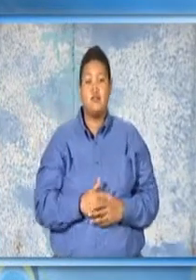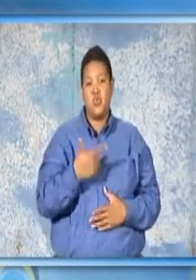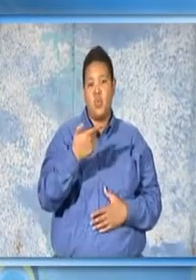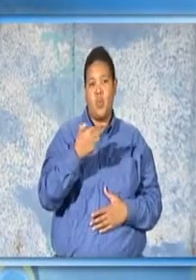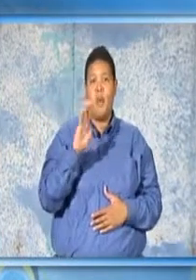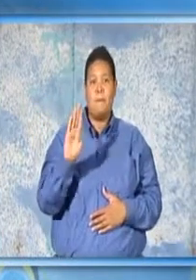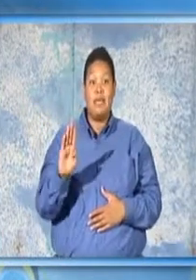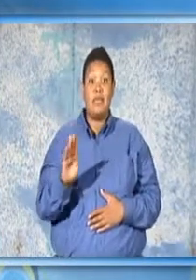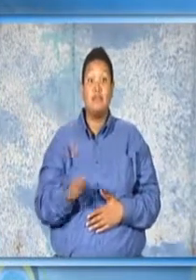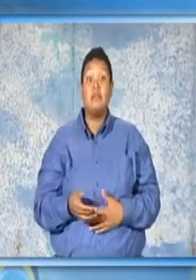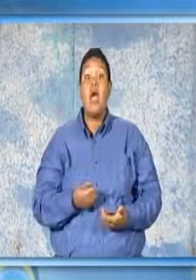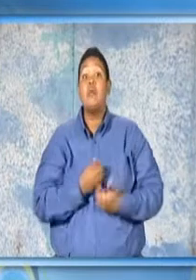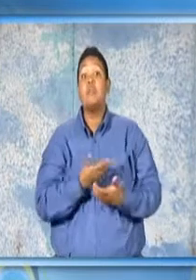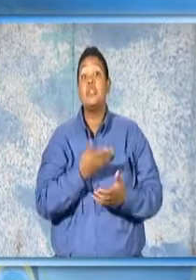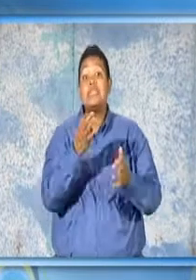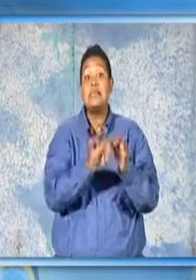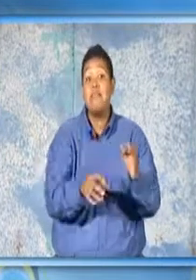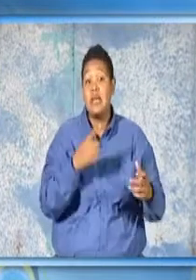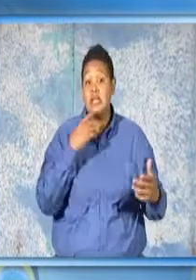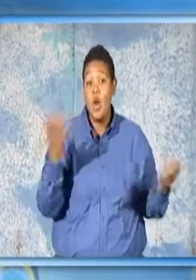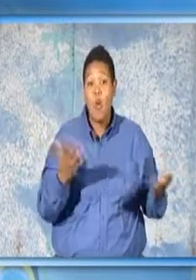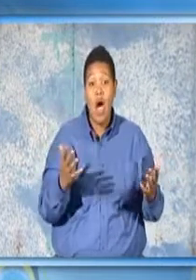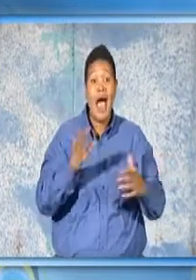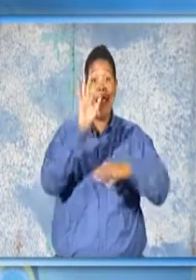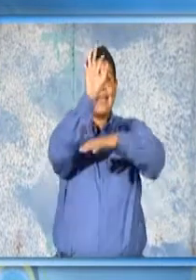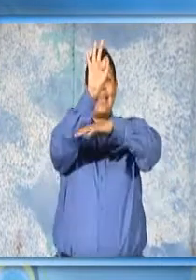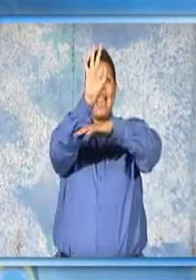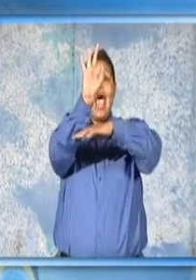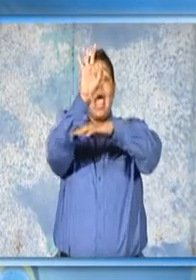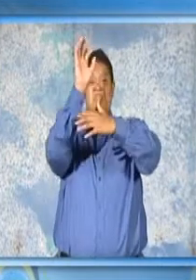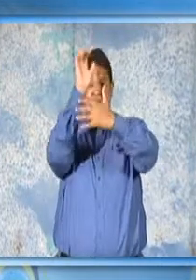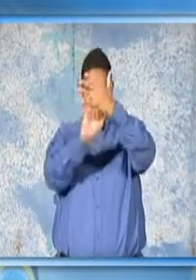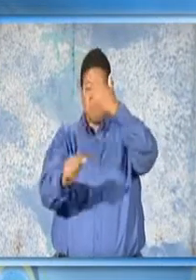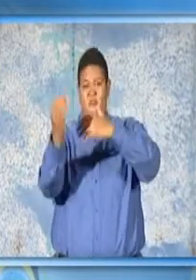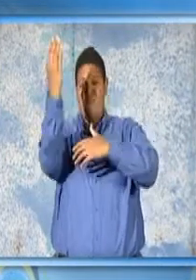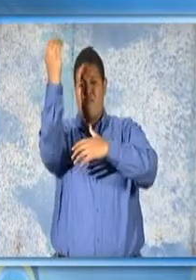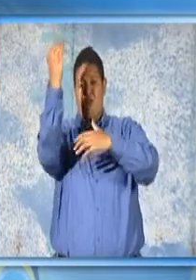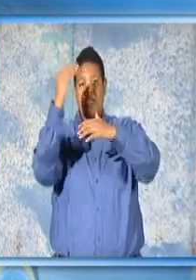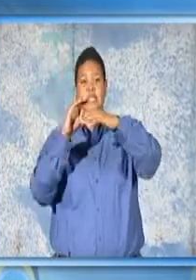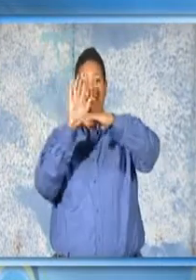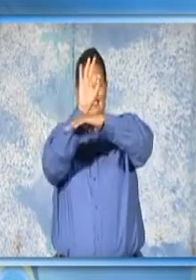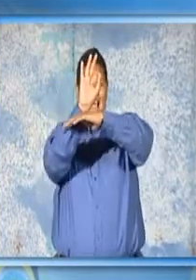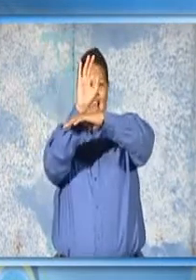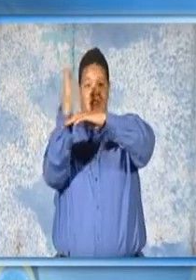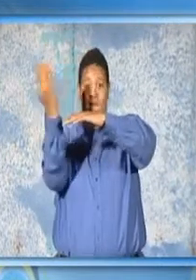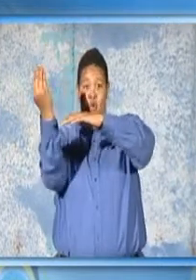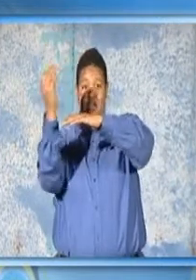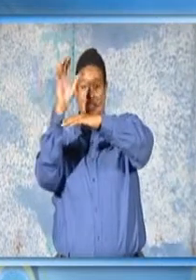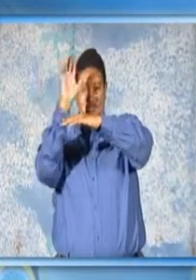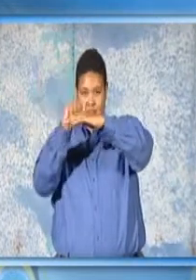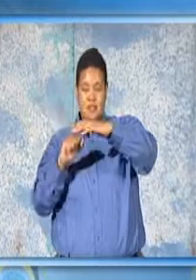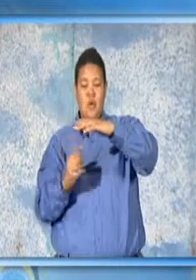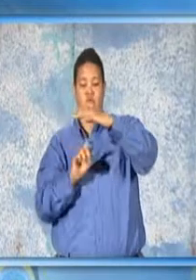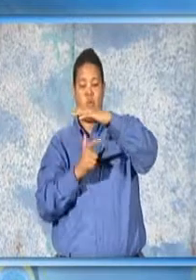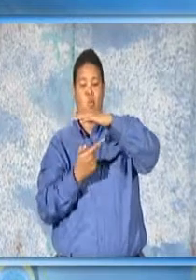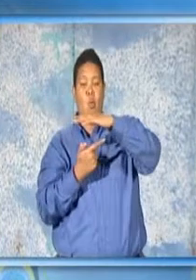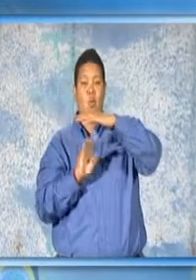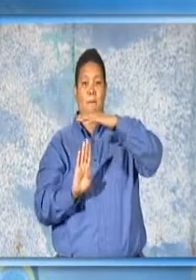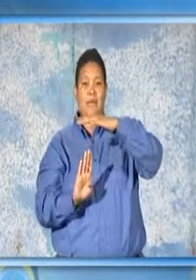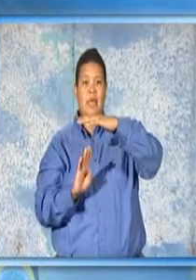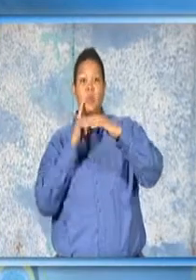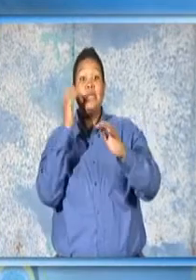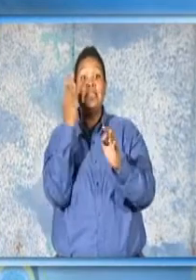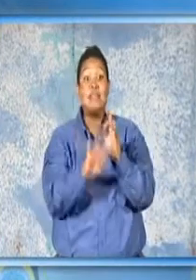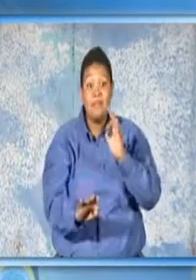expression would therefore simplify to become 9 minus 14 over 21b, which can be further simplified